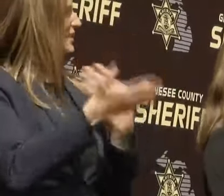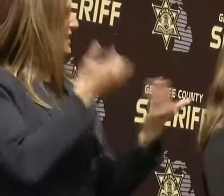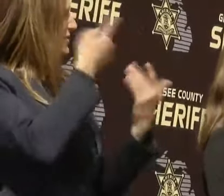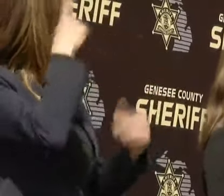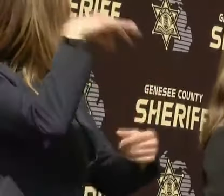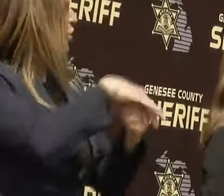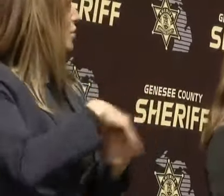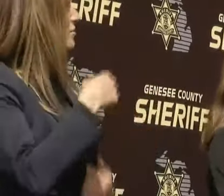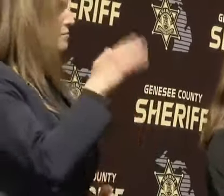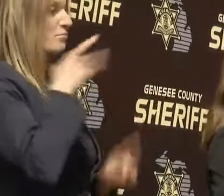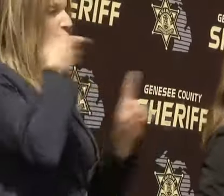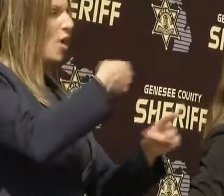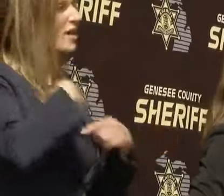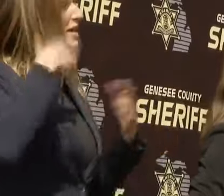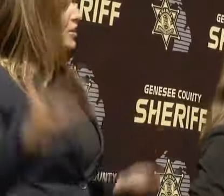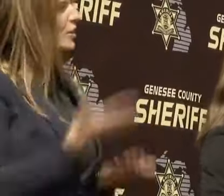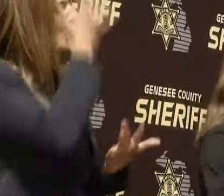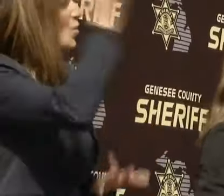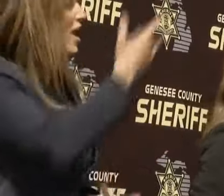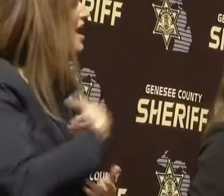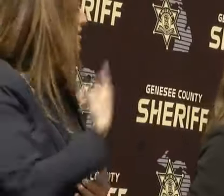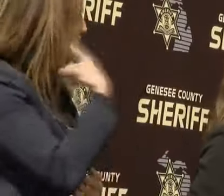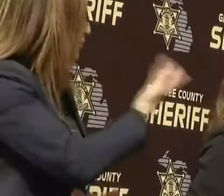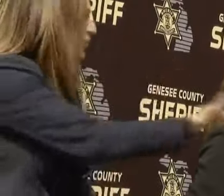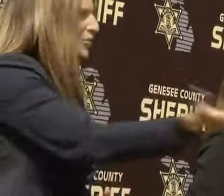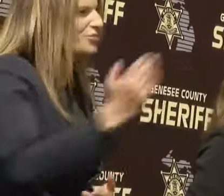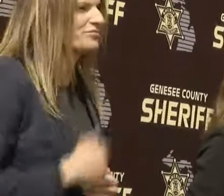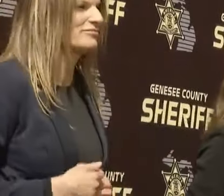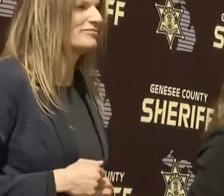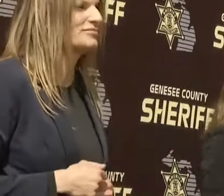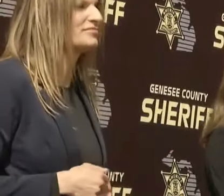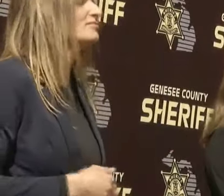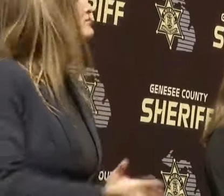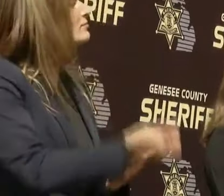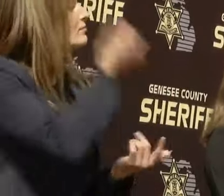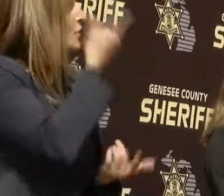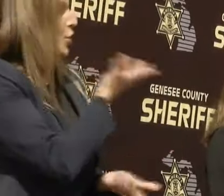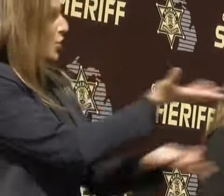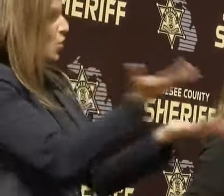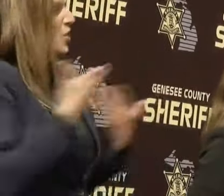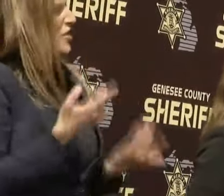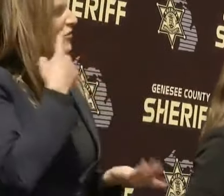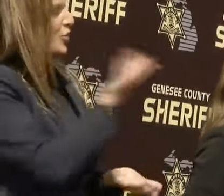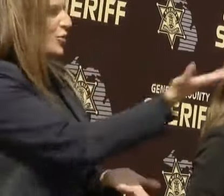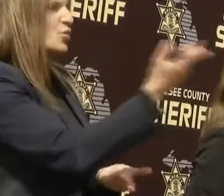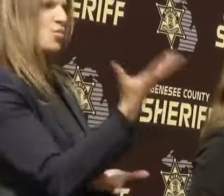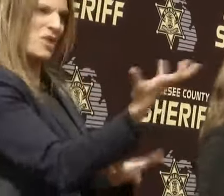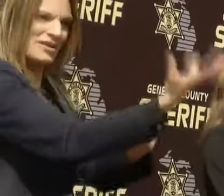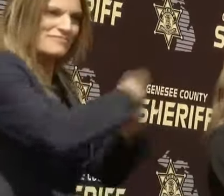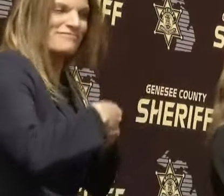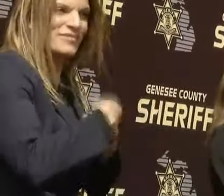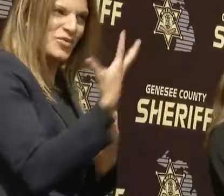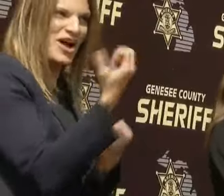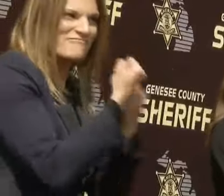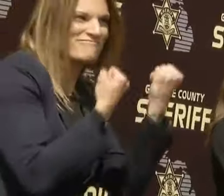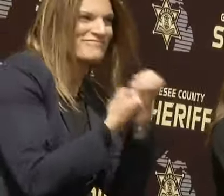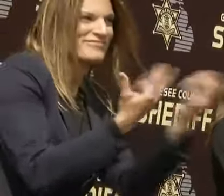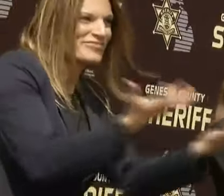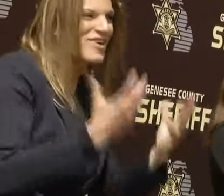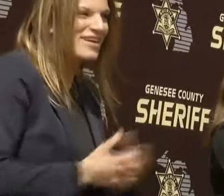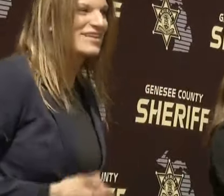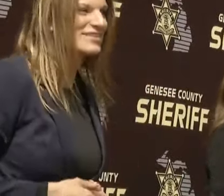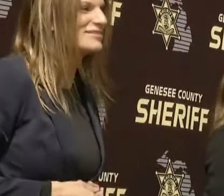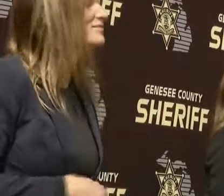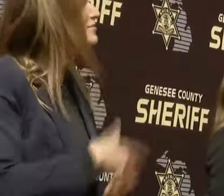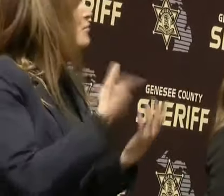serve you, but we can only do that, and we will do that, when you're able to participate too. So we're going to fight to make